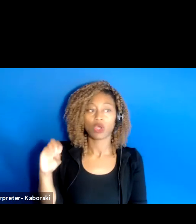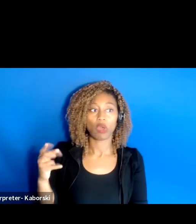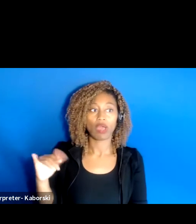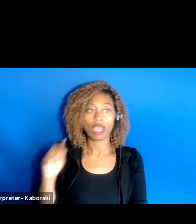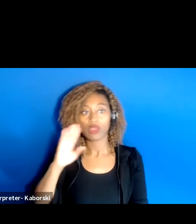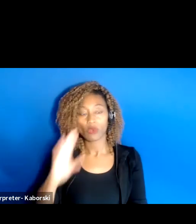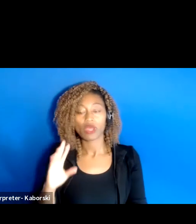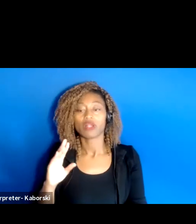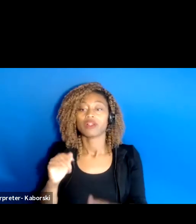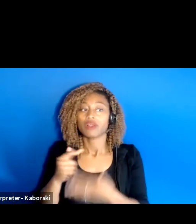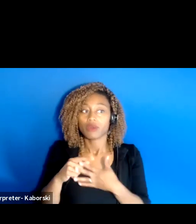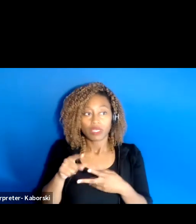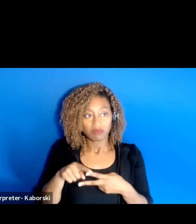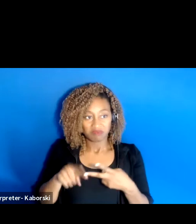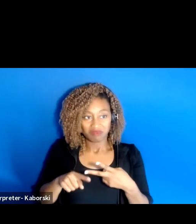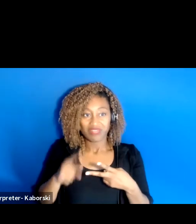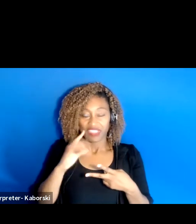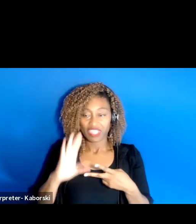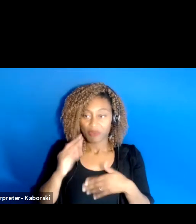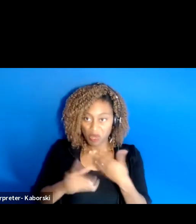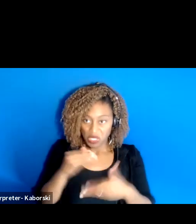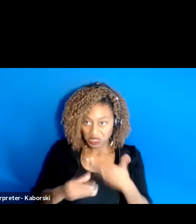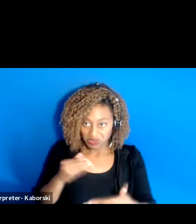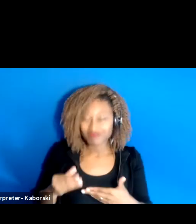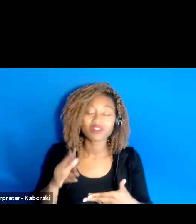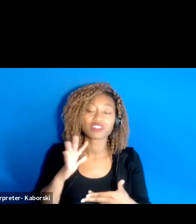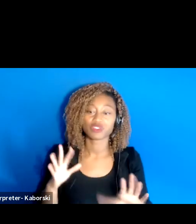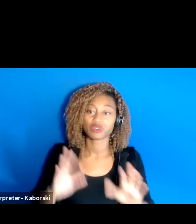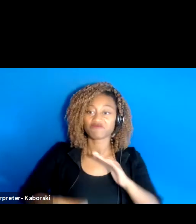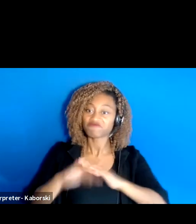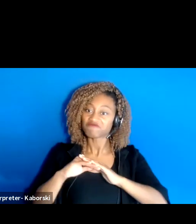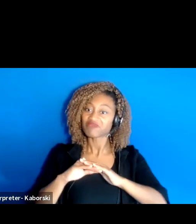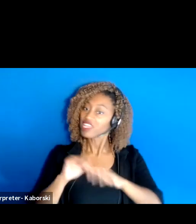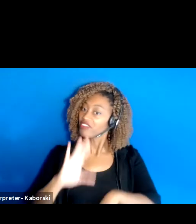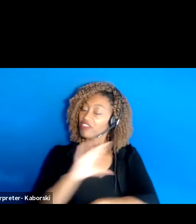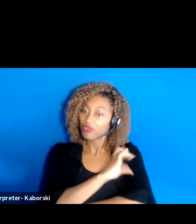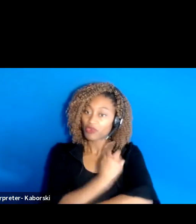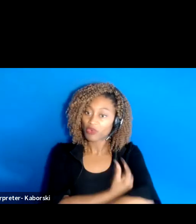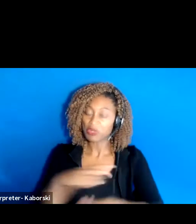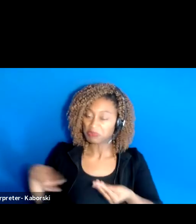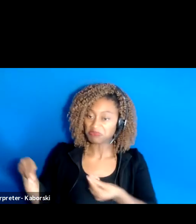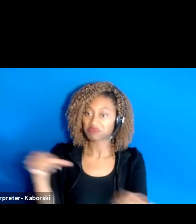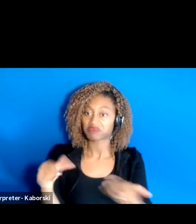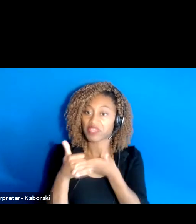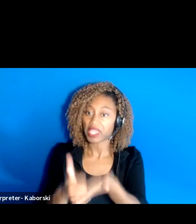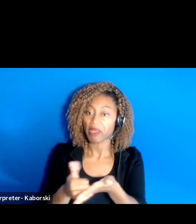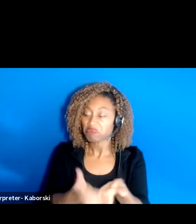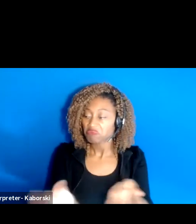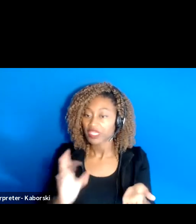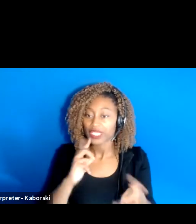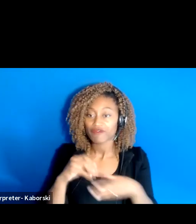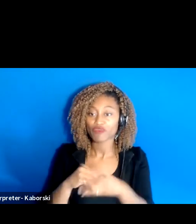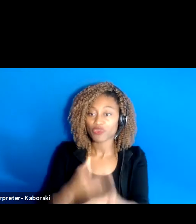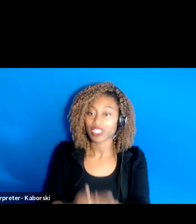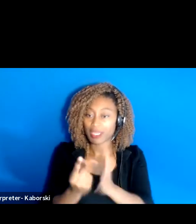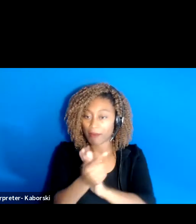process and through their board process to exercise some of their authorities that have been outlined in the Rehab Act. But